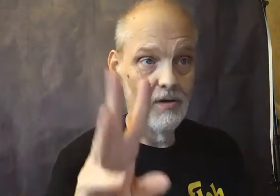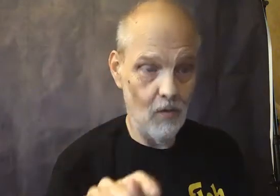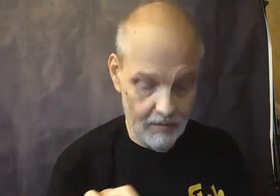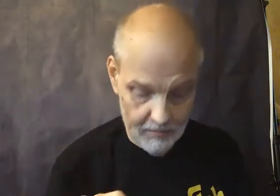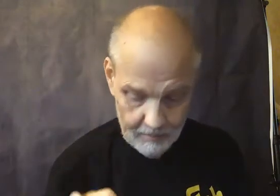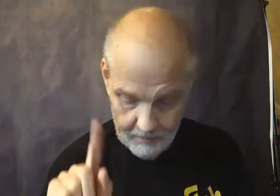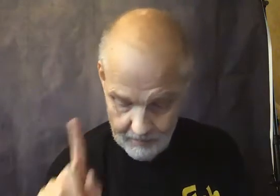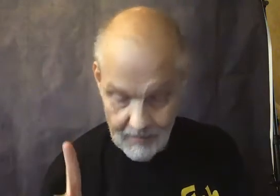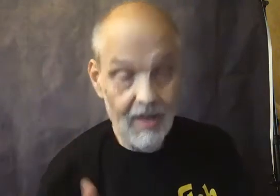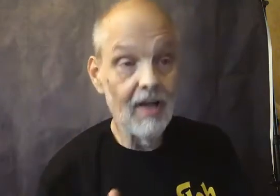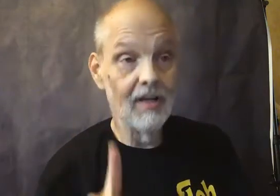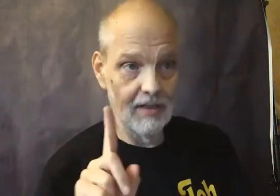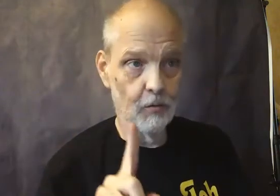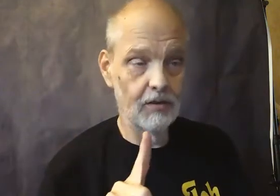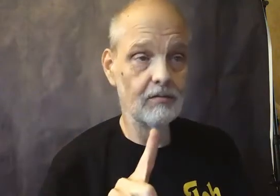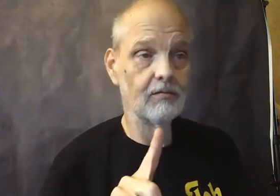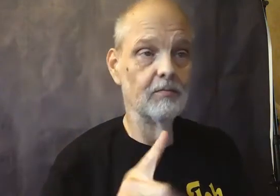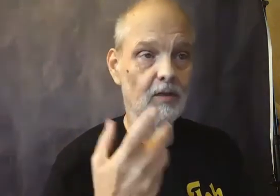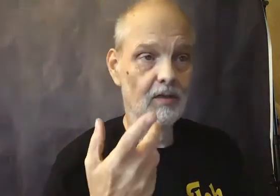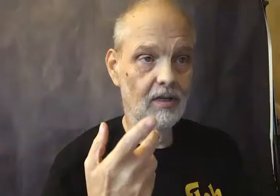What? That's one.